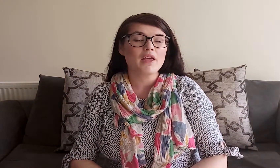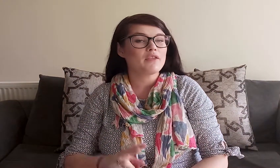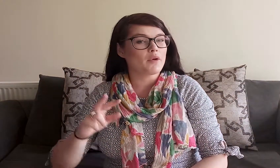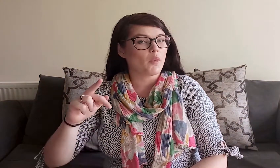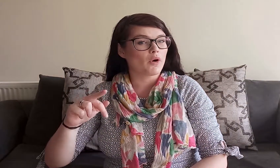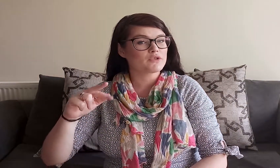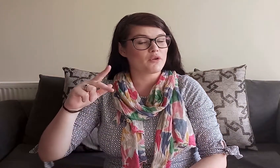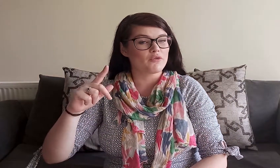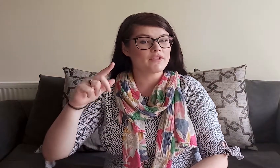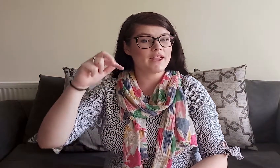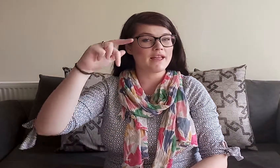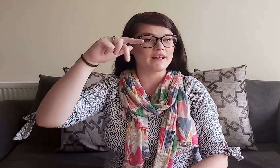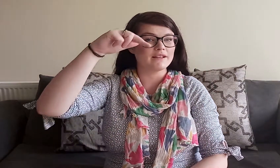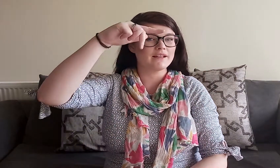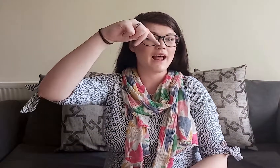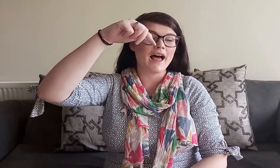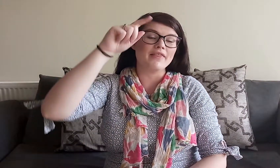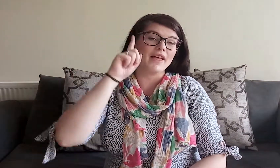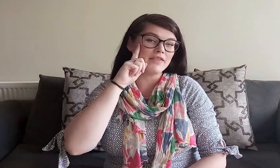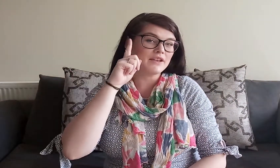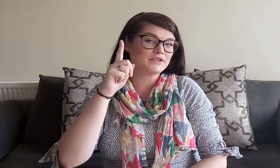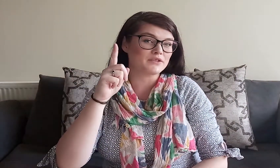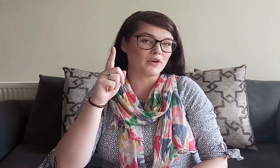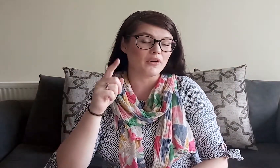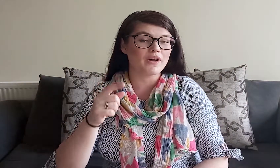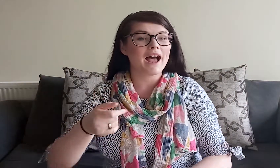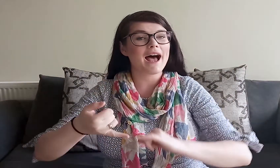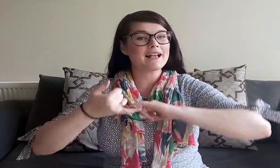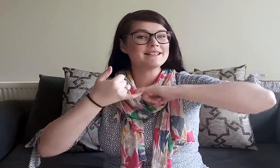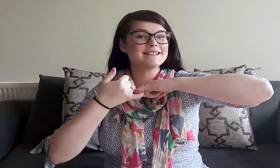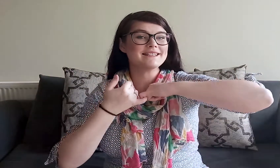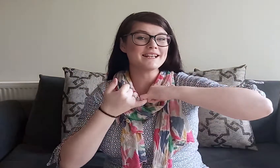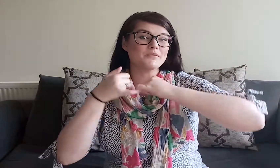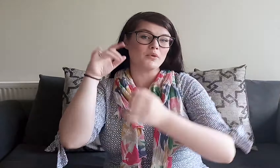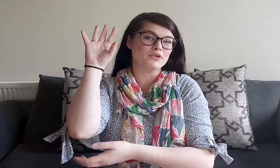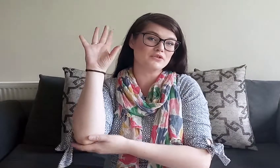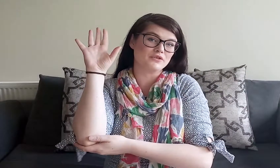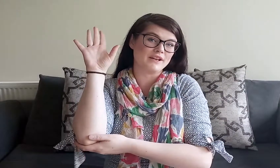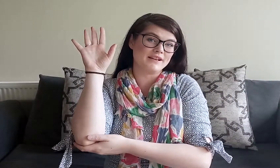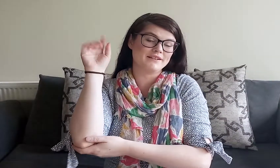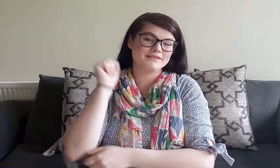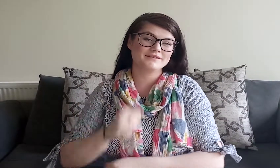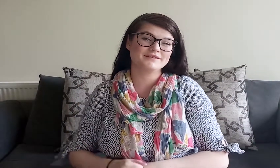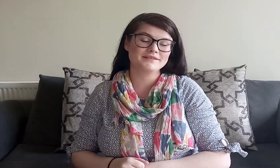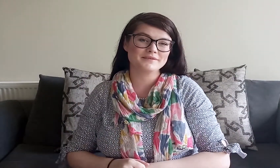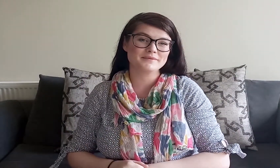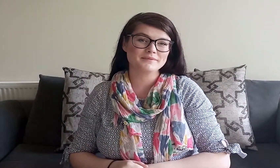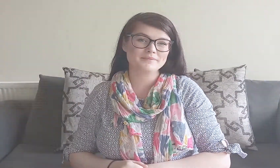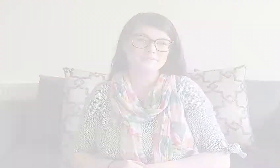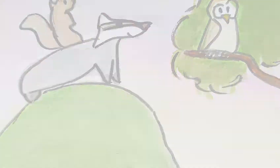They walked over the hill and then they saw a sycamore tree.